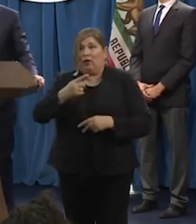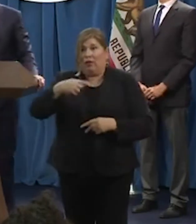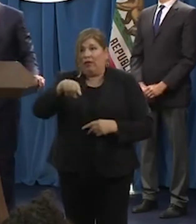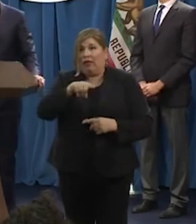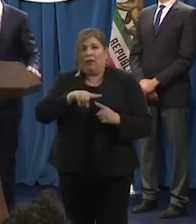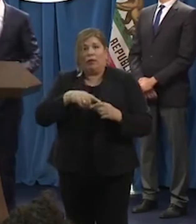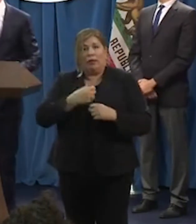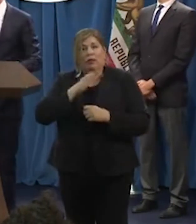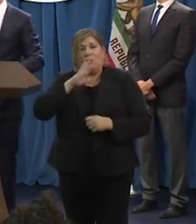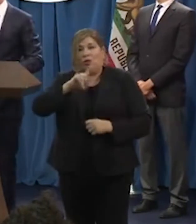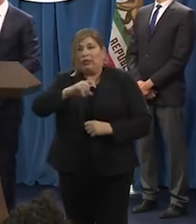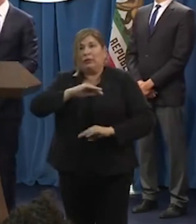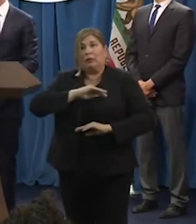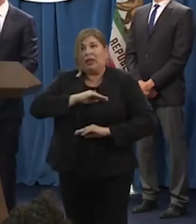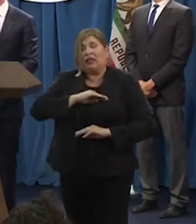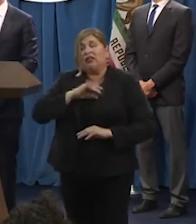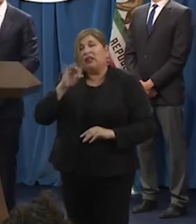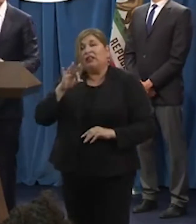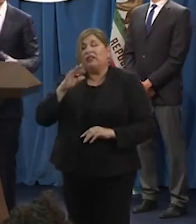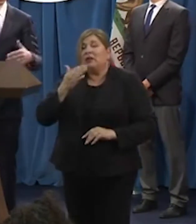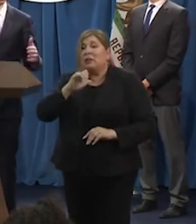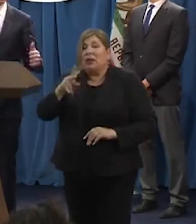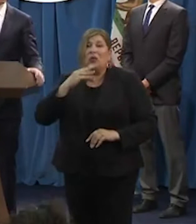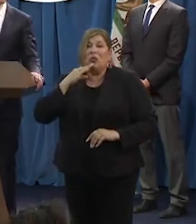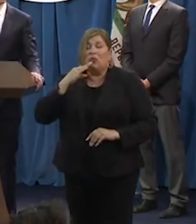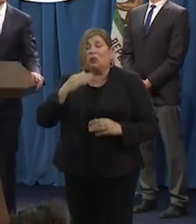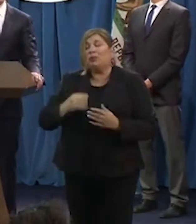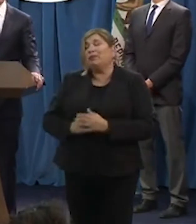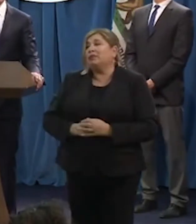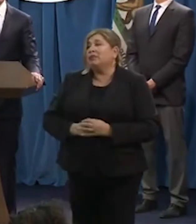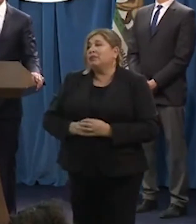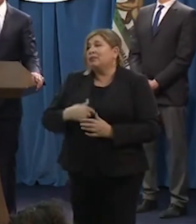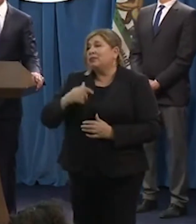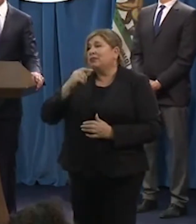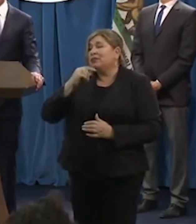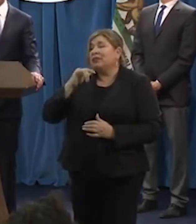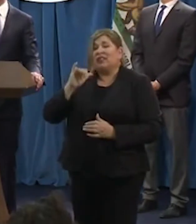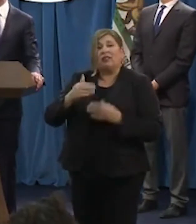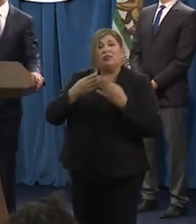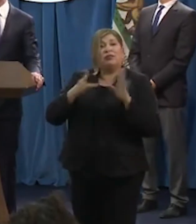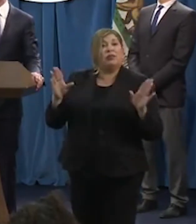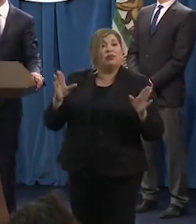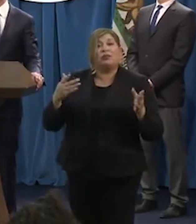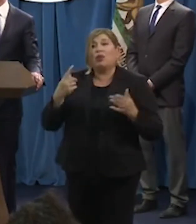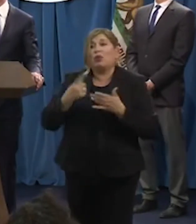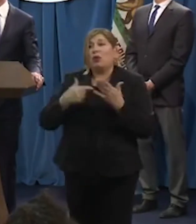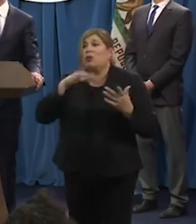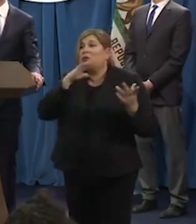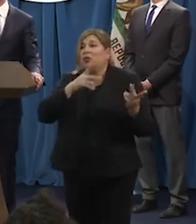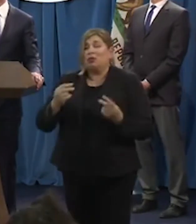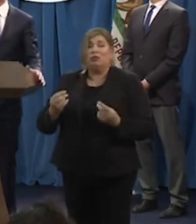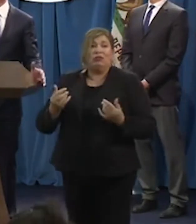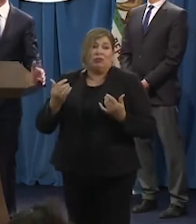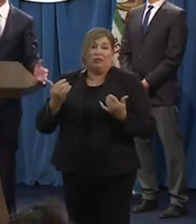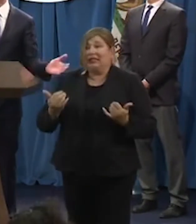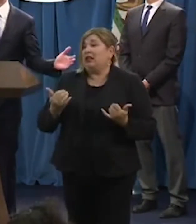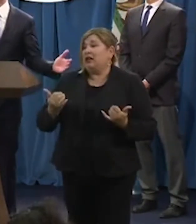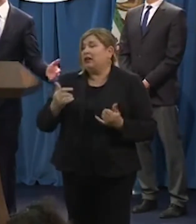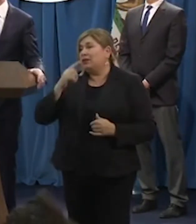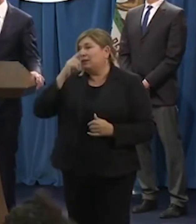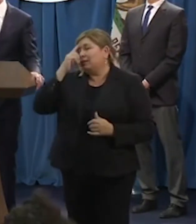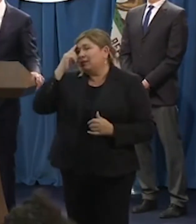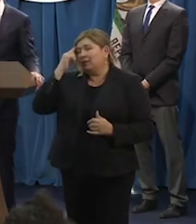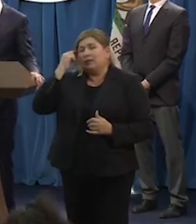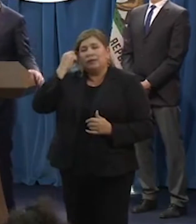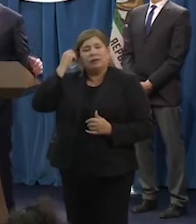their needs if indeed they are back home. So that's where we are in broad strokes today. I will say this,